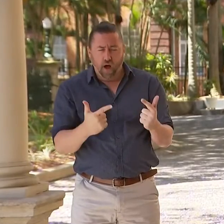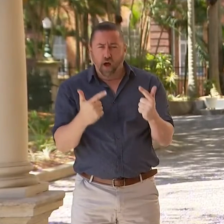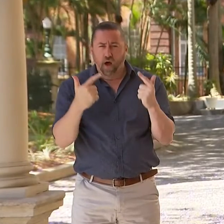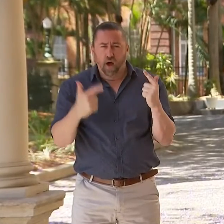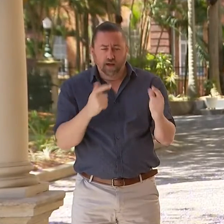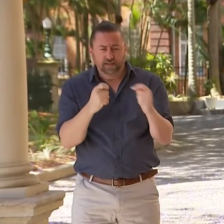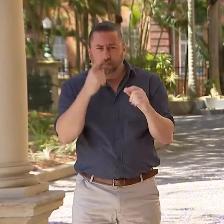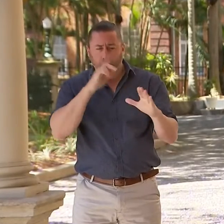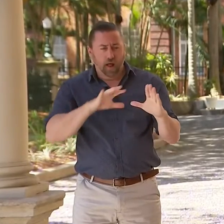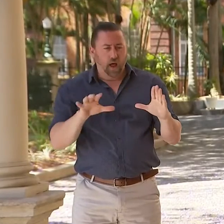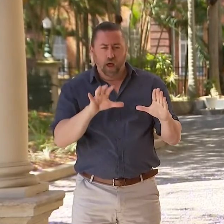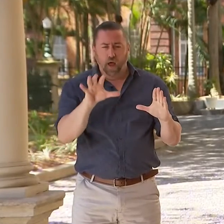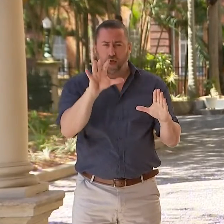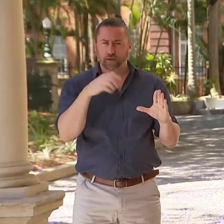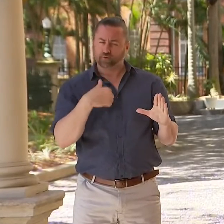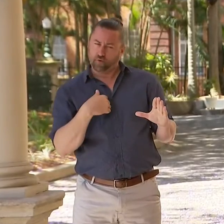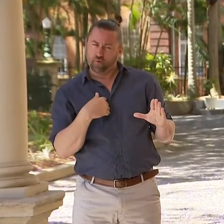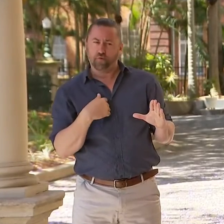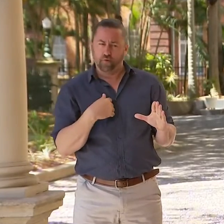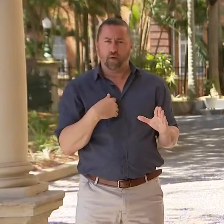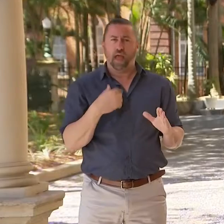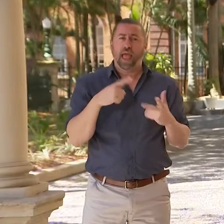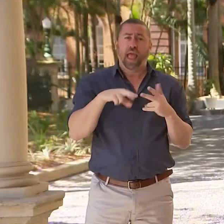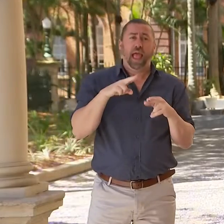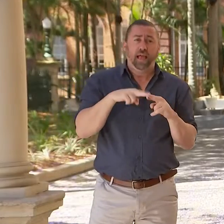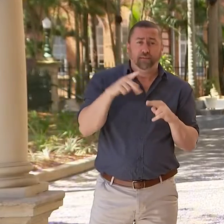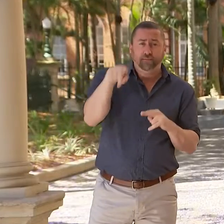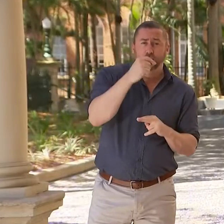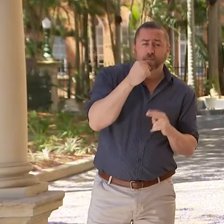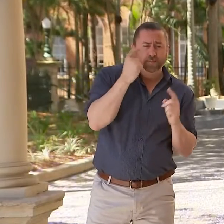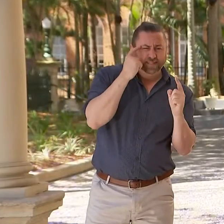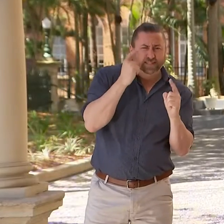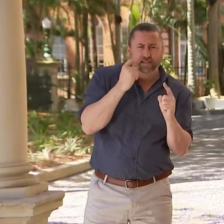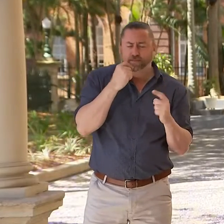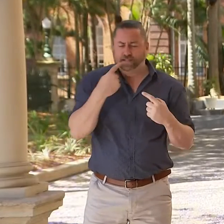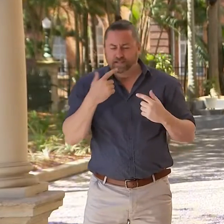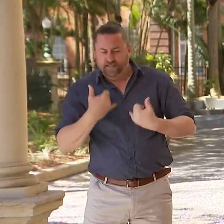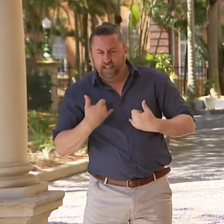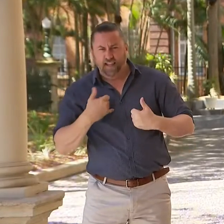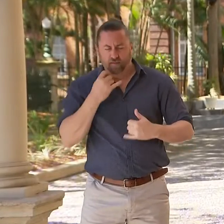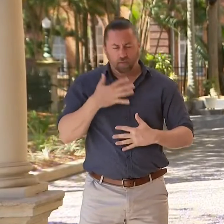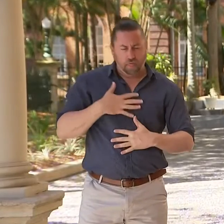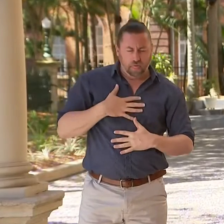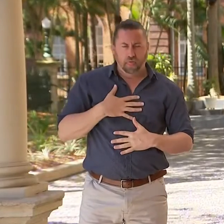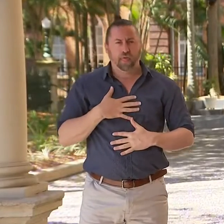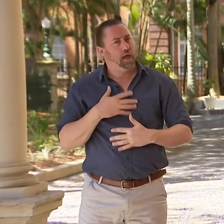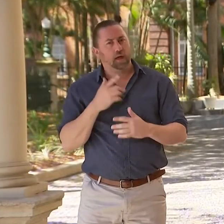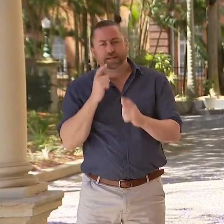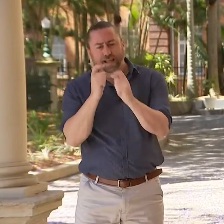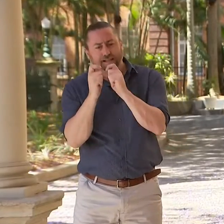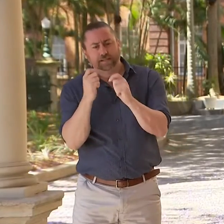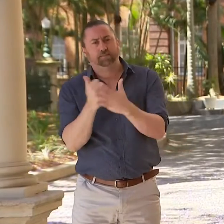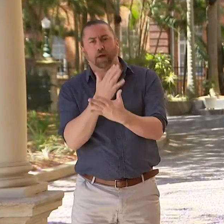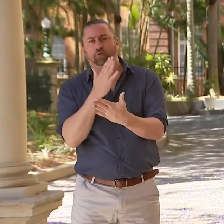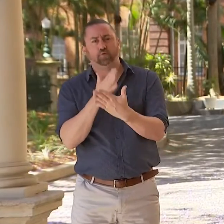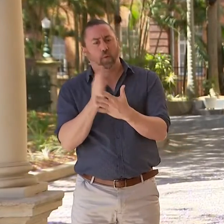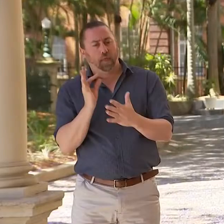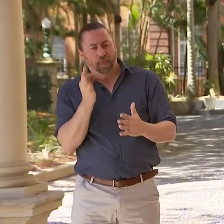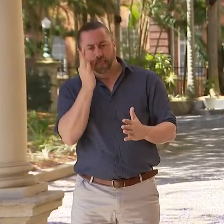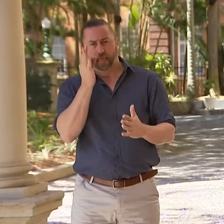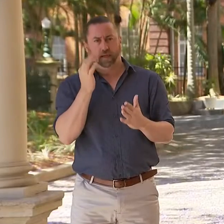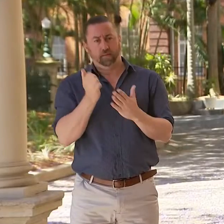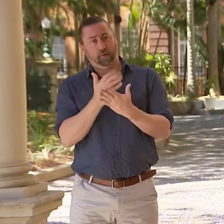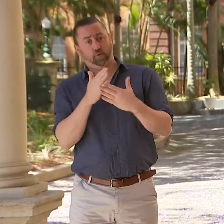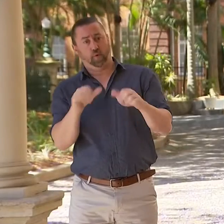testing. So I'd like to see more testing just to make sure we haven't missed anything. But she's been out and about and we